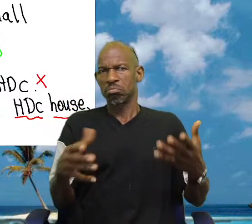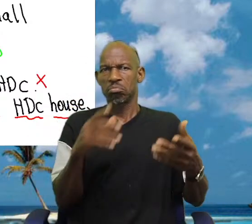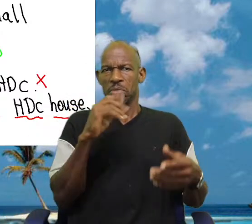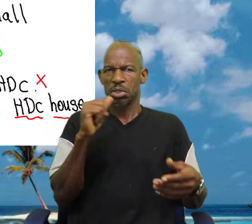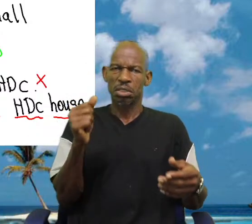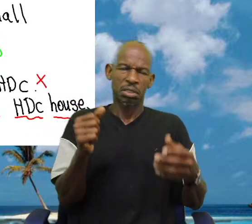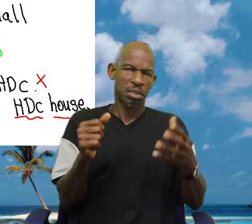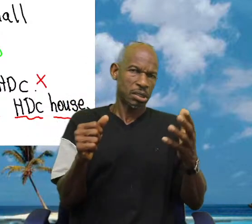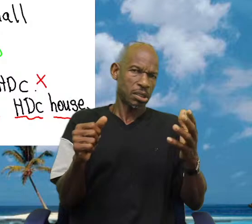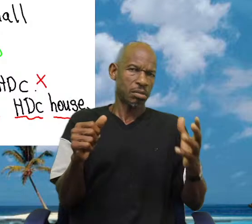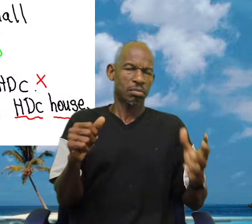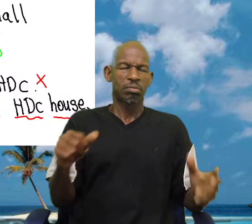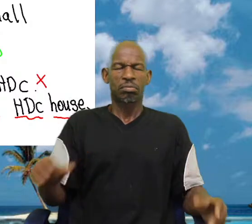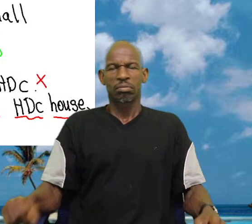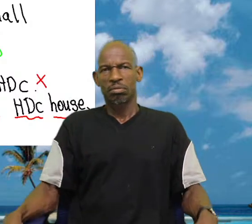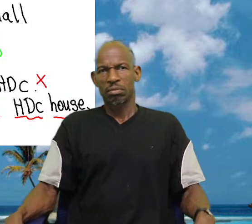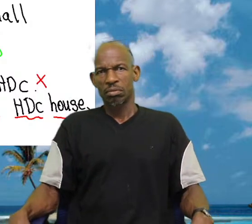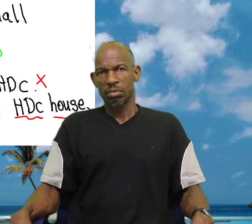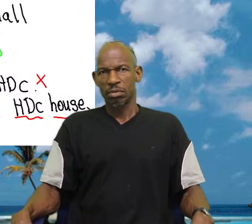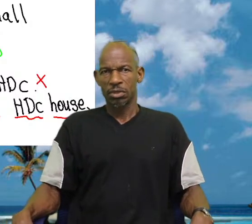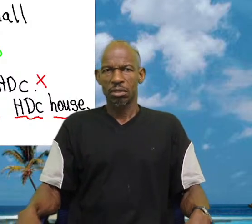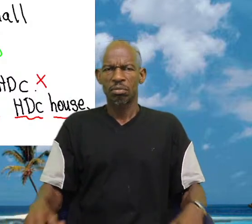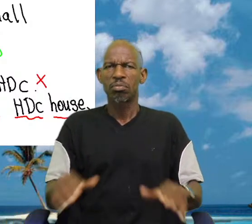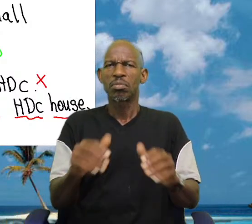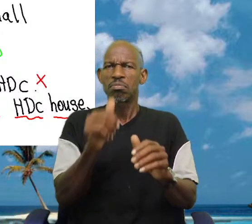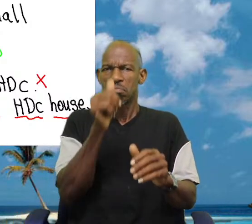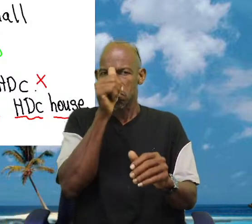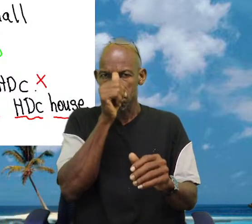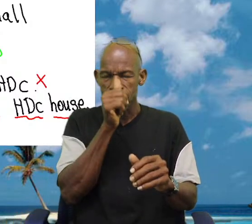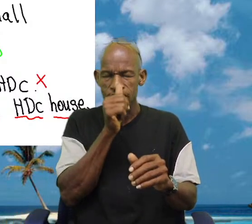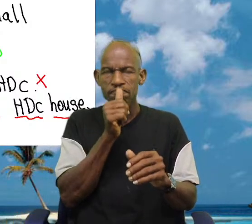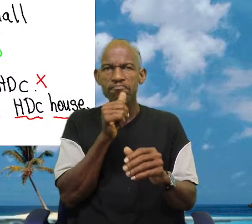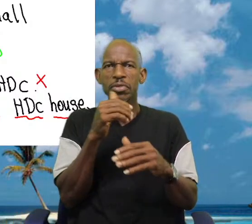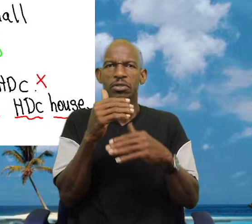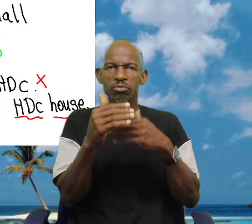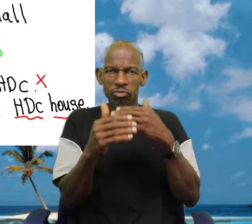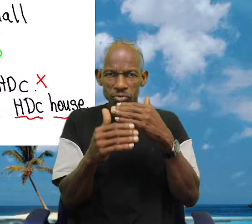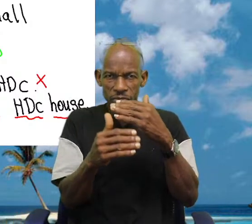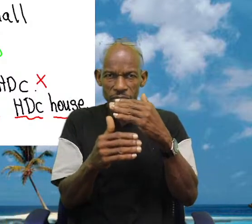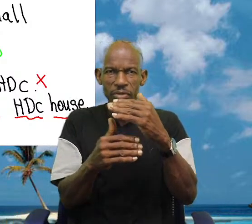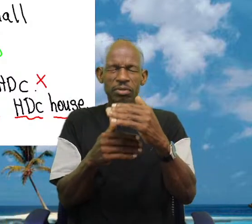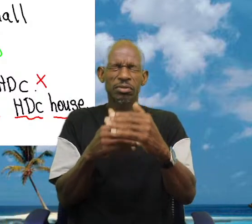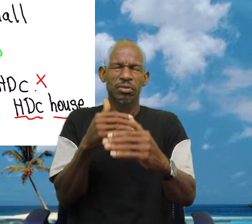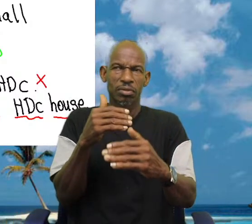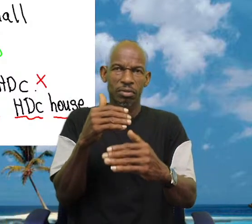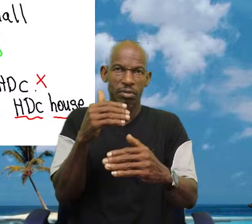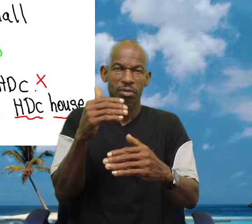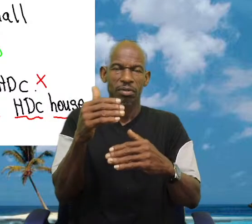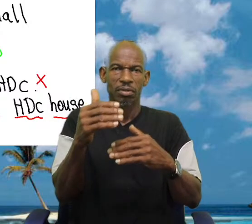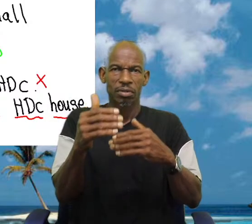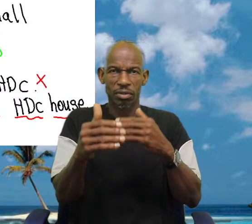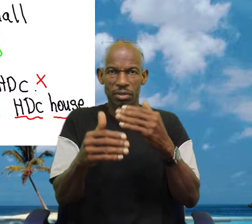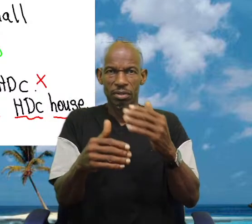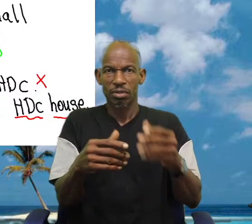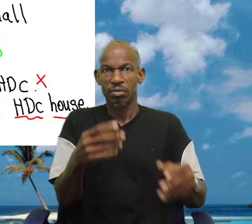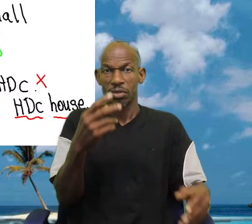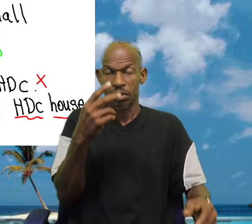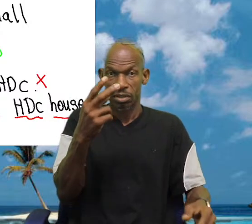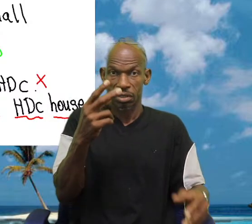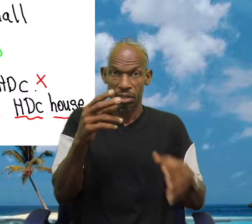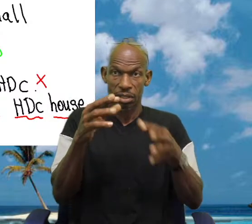right? So take your time, be patient. Be patient. When you see an